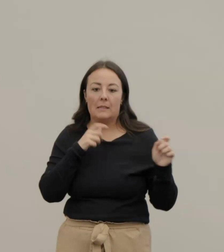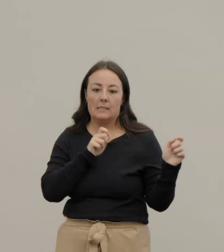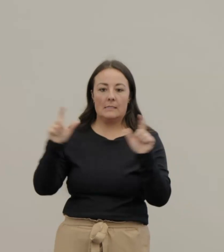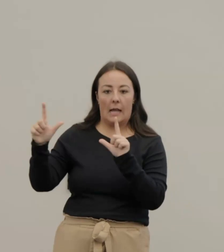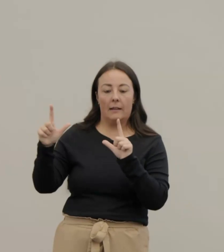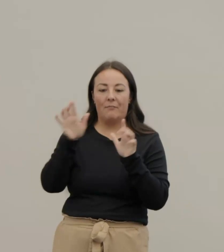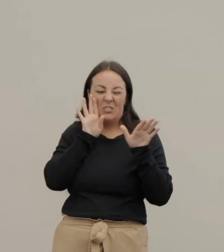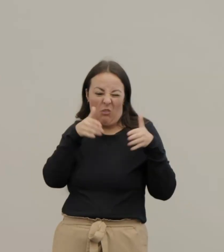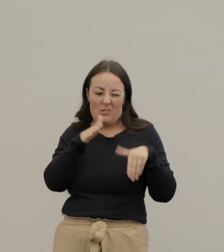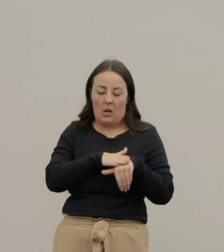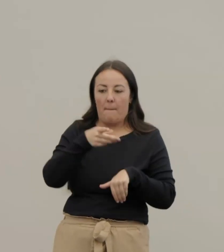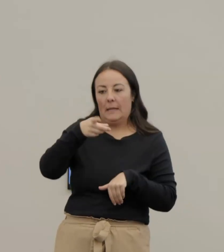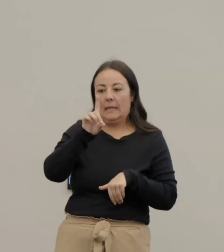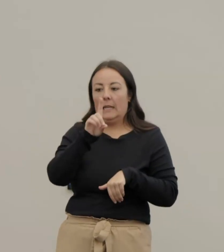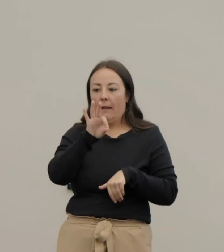PDFs in truth.